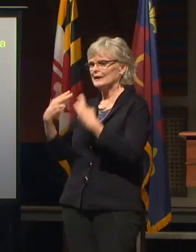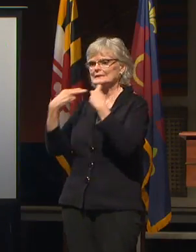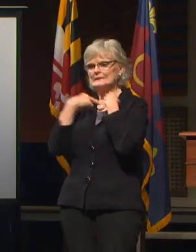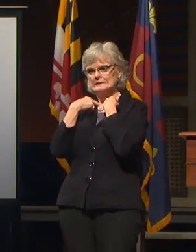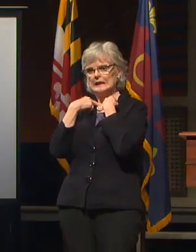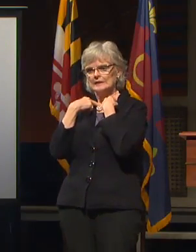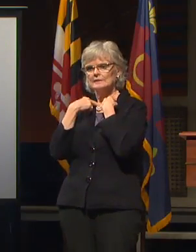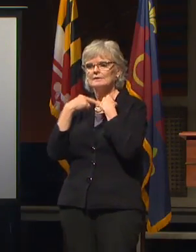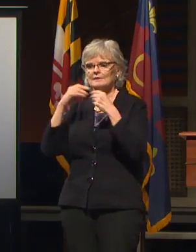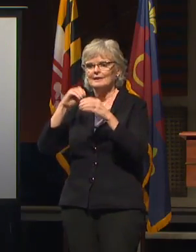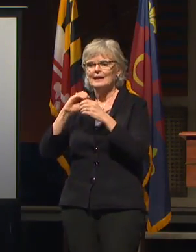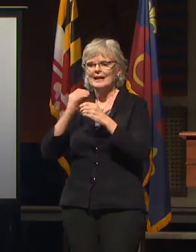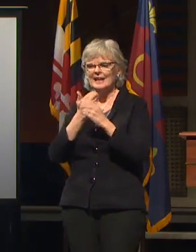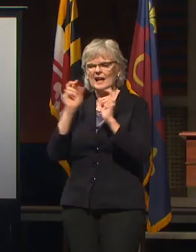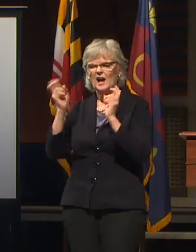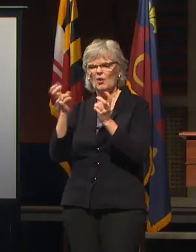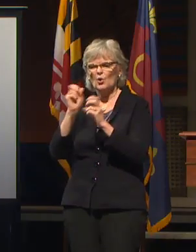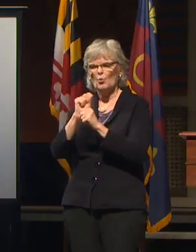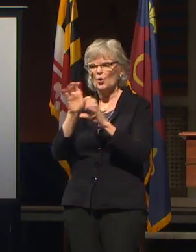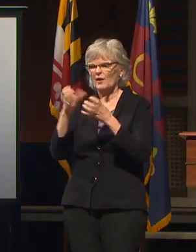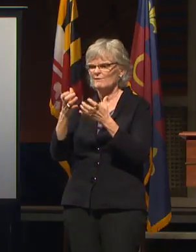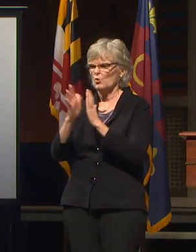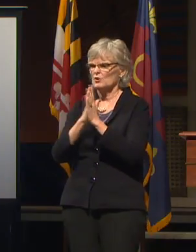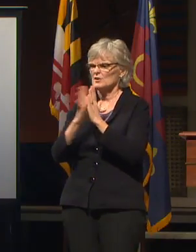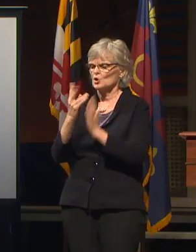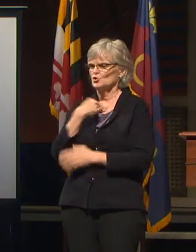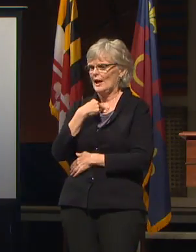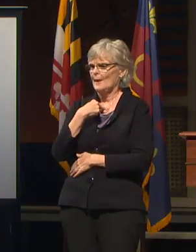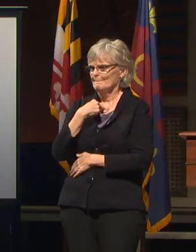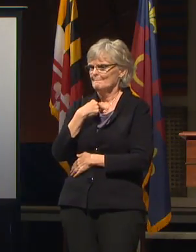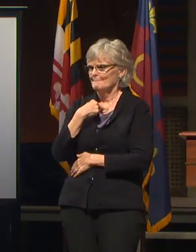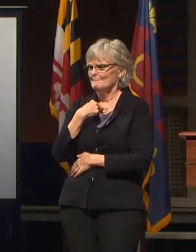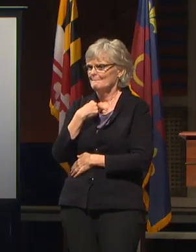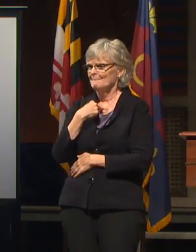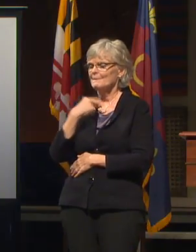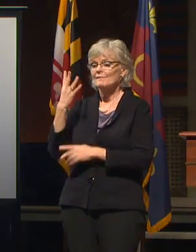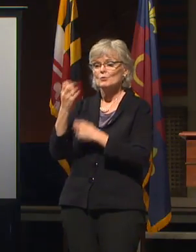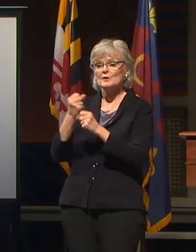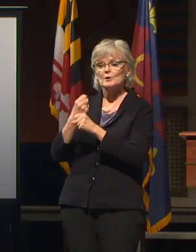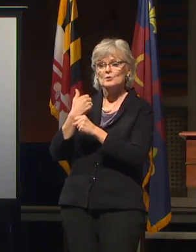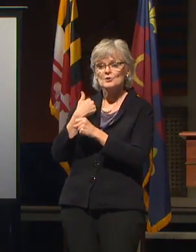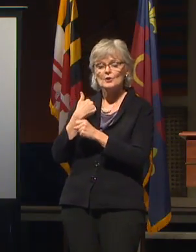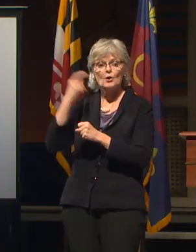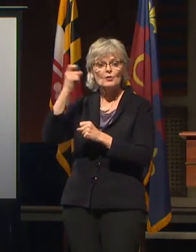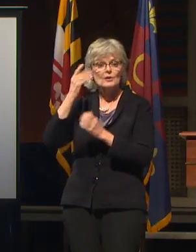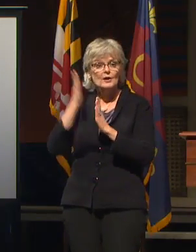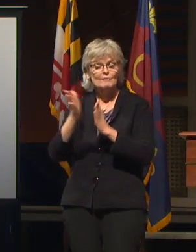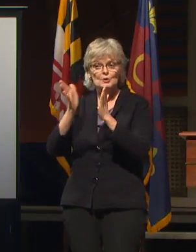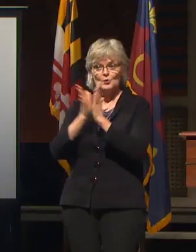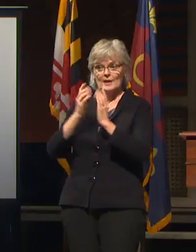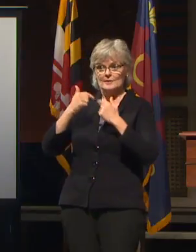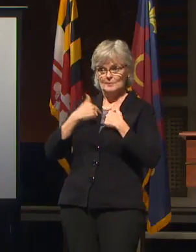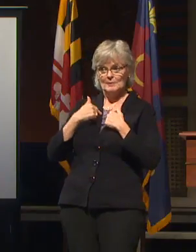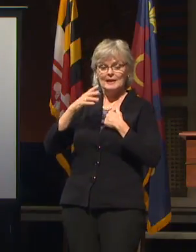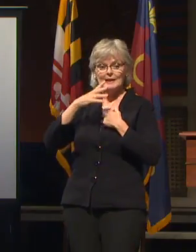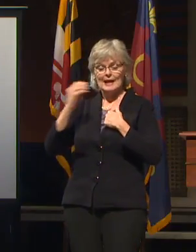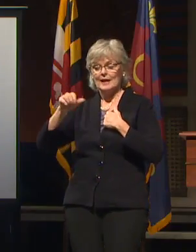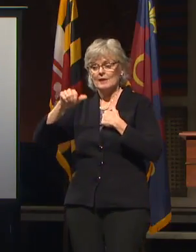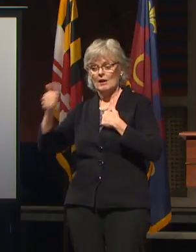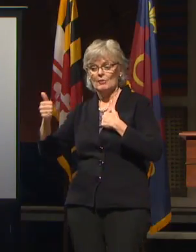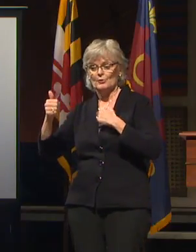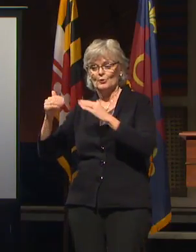our workforce traffic jam. Almost 4 years ago, the governor had asked myself and all of my colleagues sitting behind